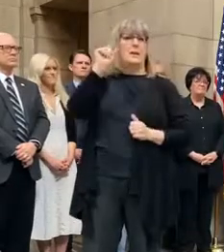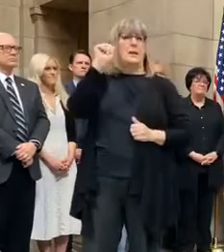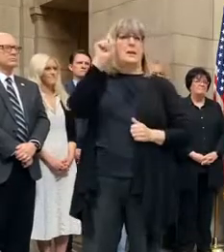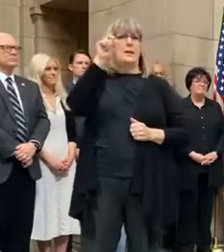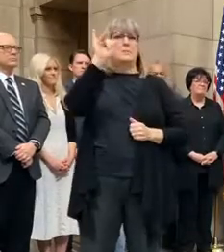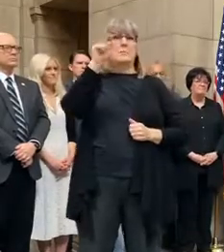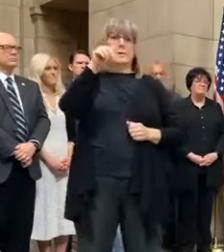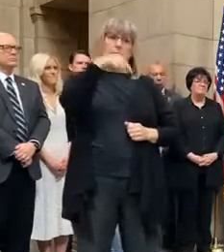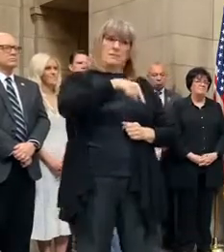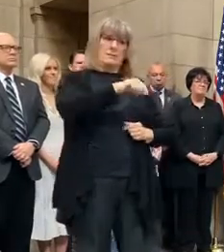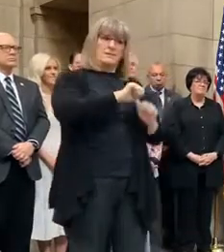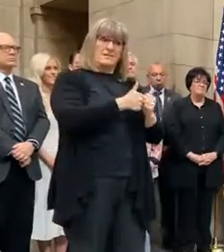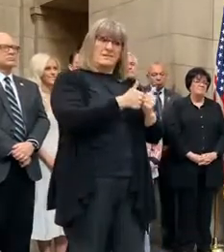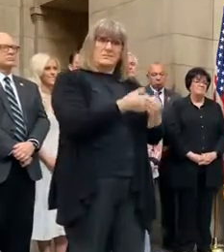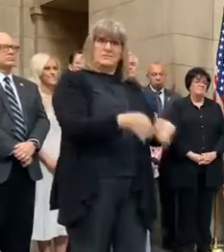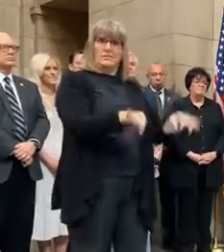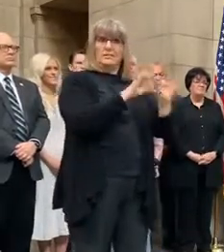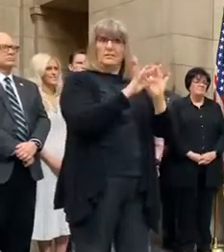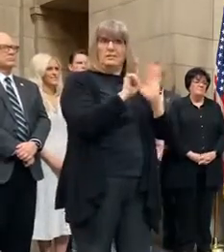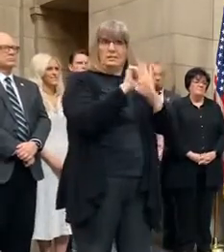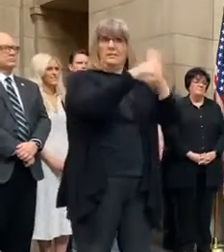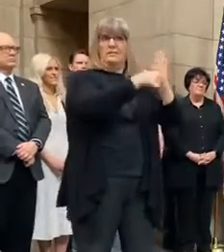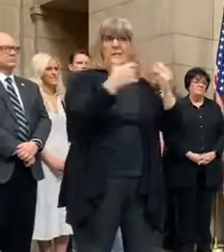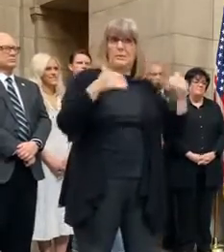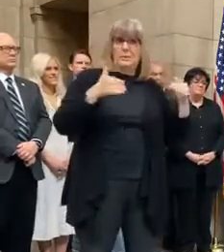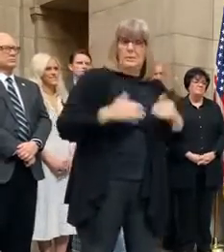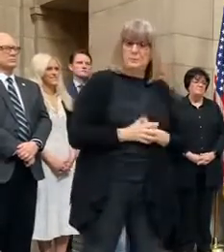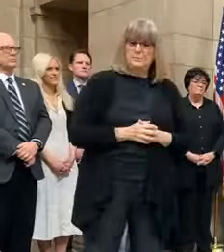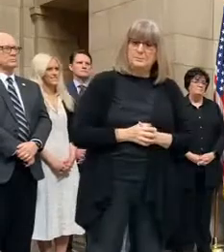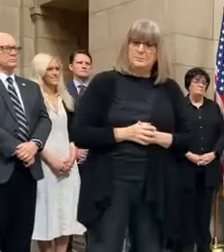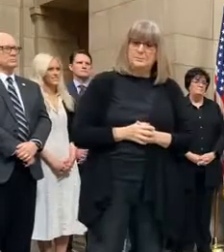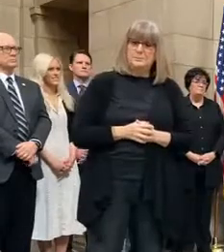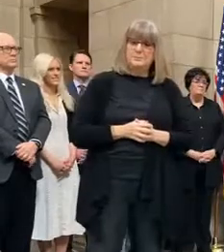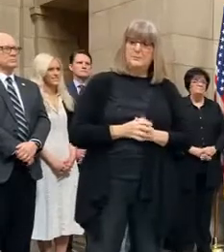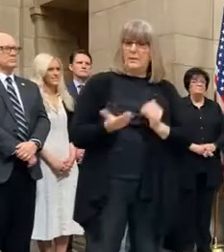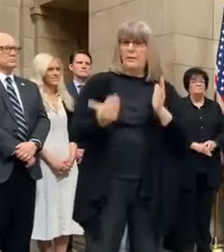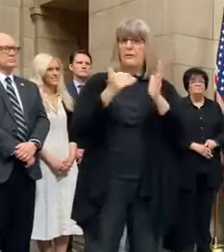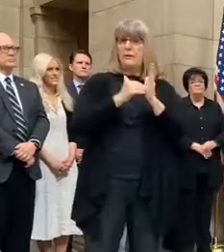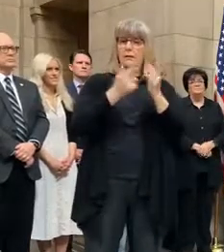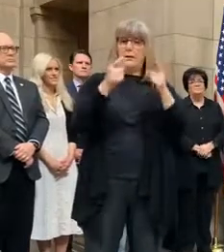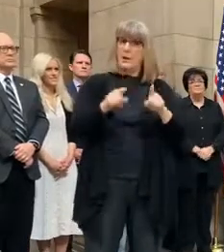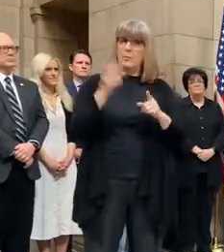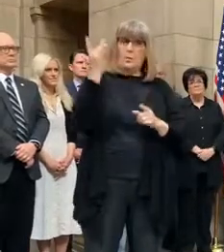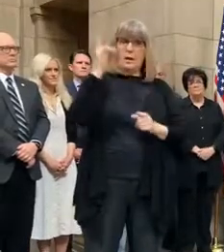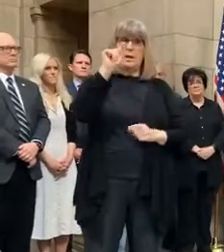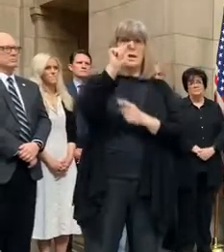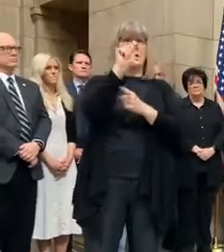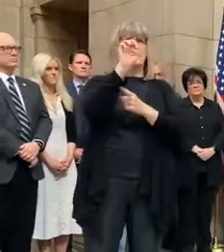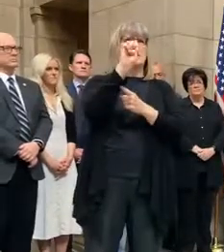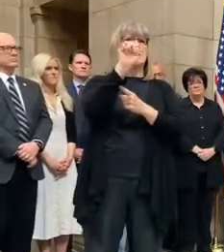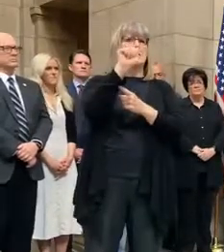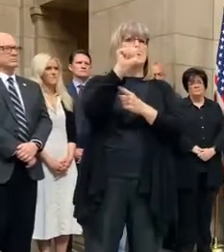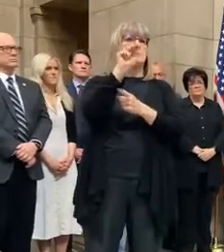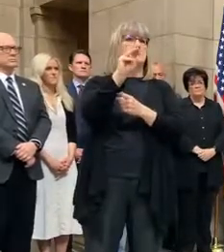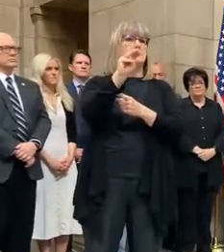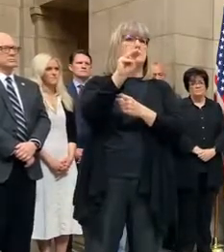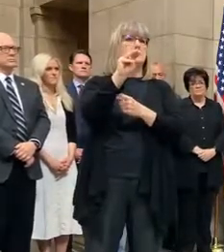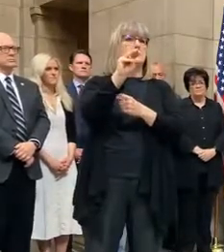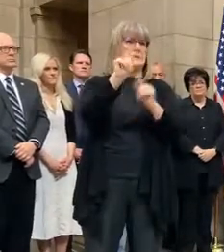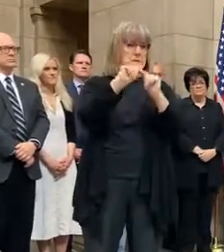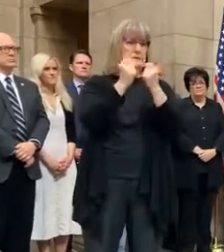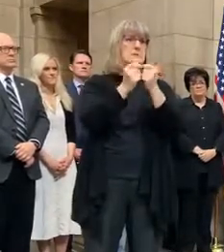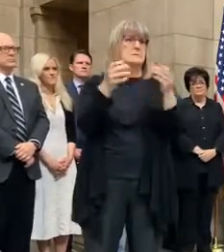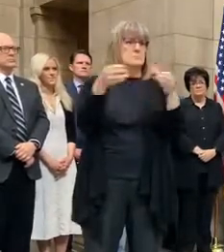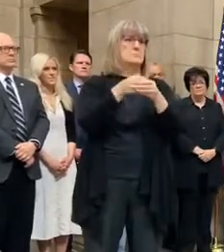That's how significant this is. And again, it happened because of a team, because of the team you